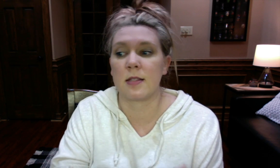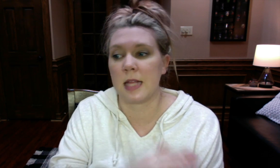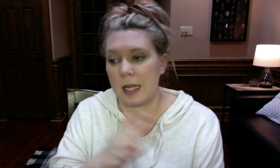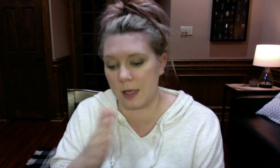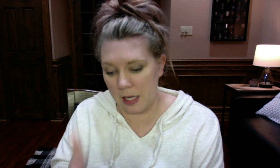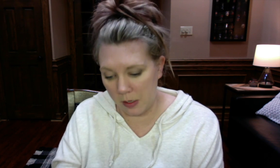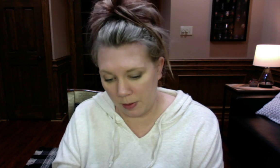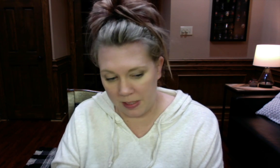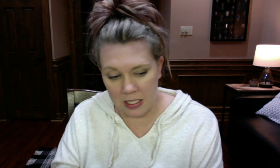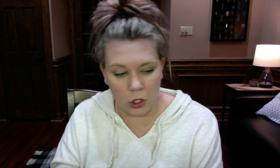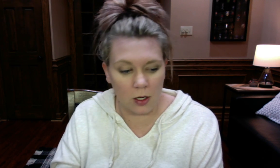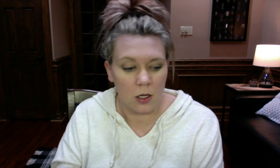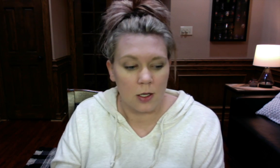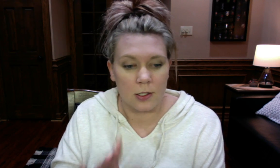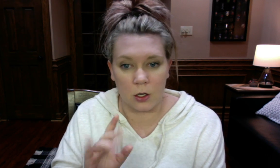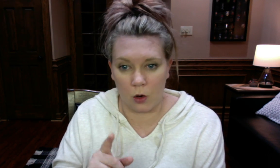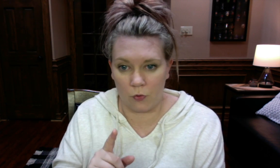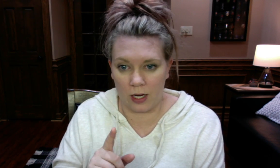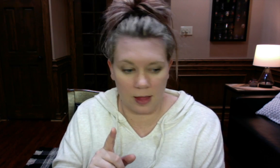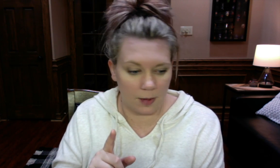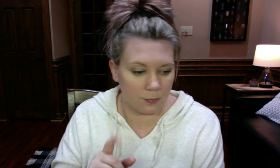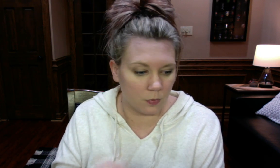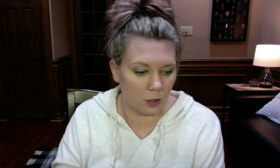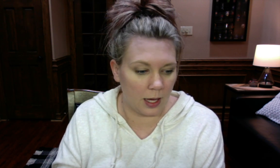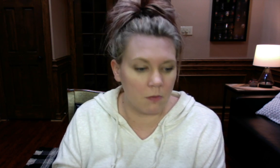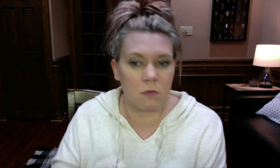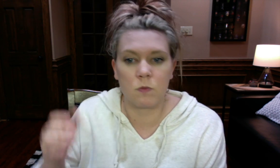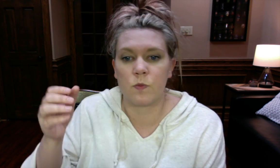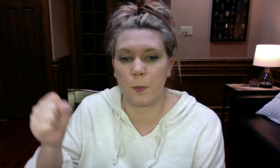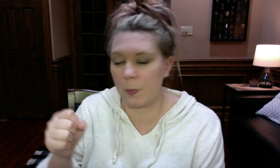They need repetition. So don't forget that, okay? Milk.